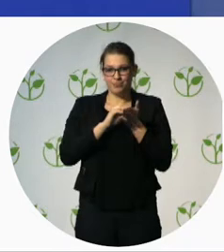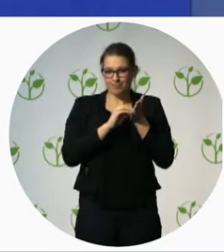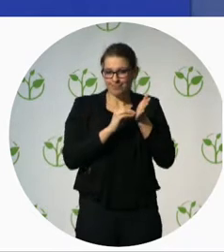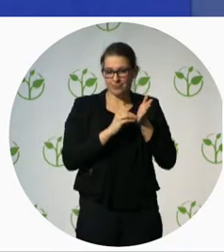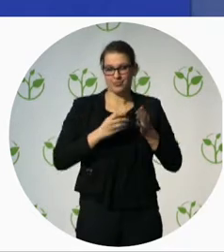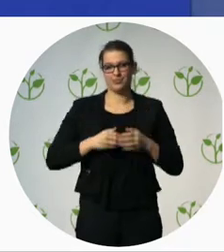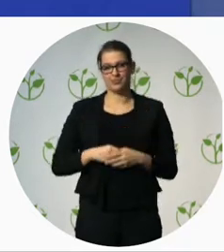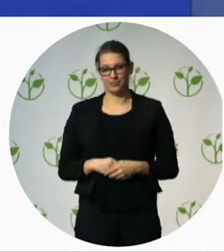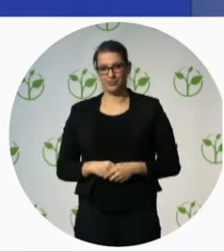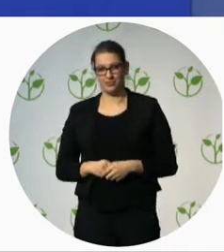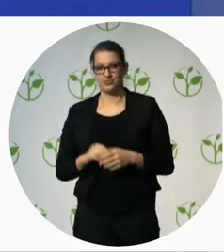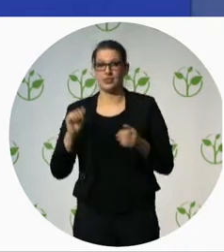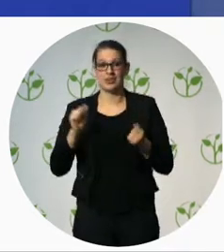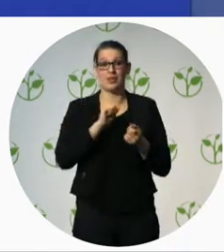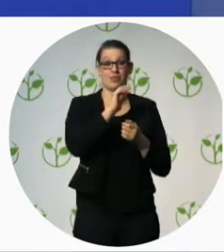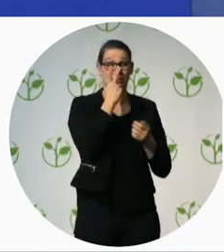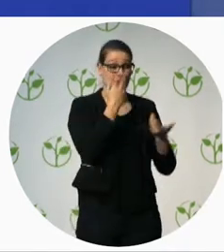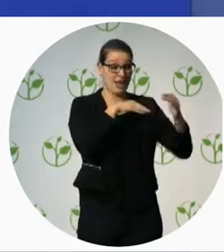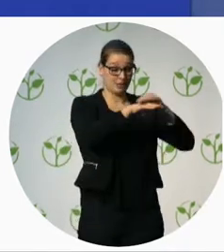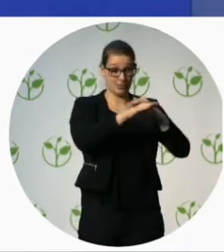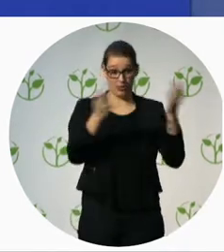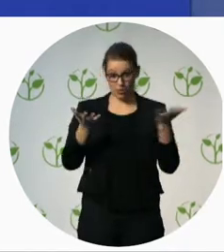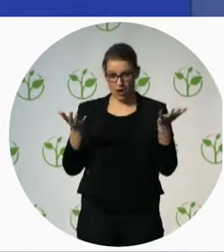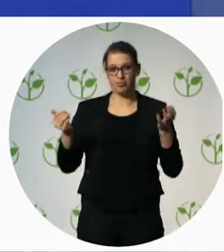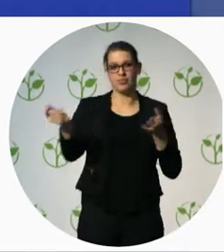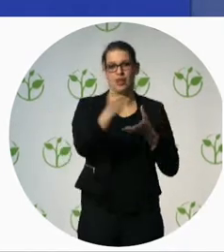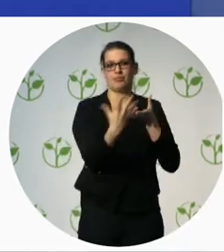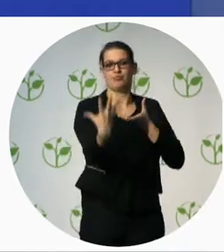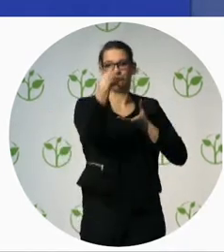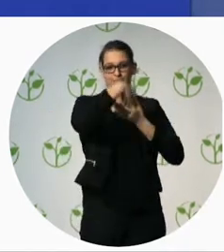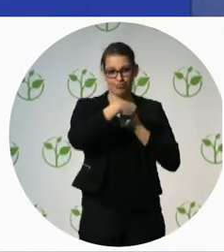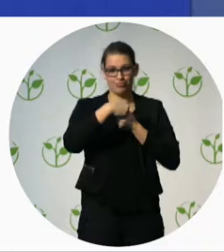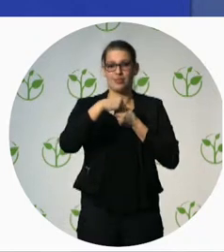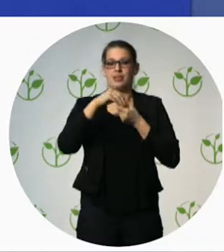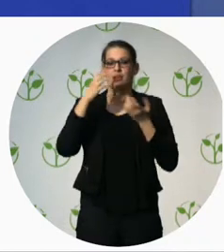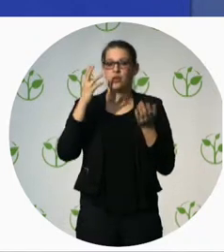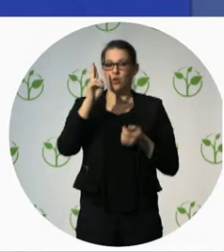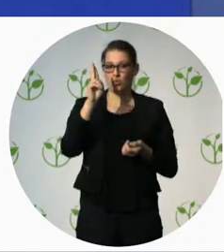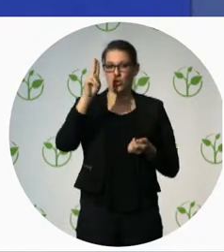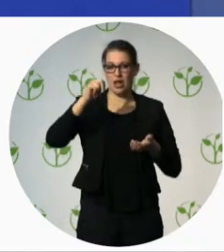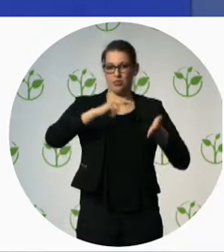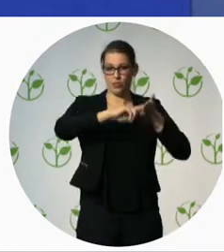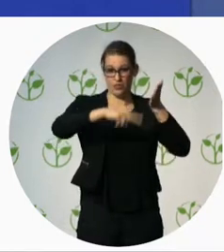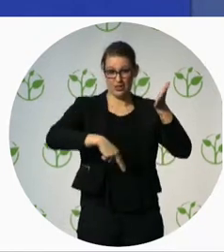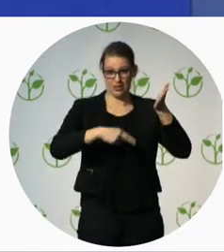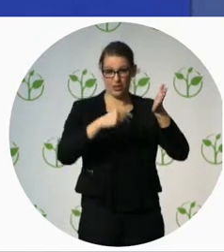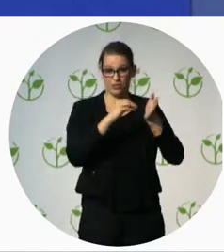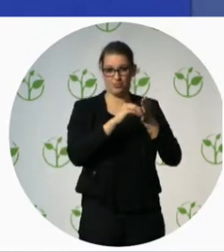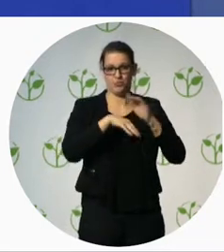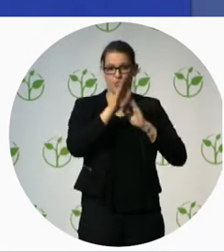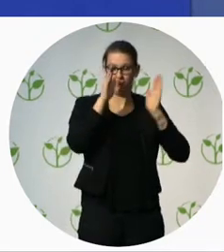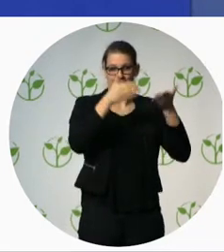as indicated, of course, as relevant in the convention. We deal with ICT, we deal